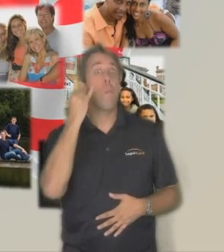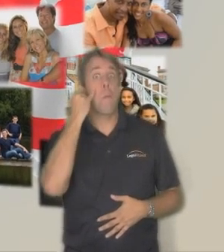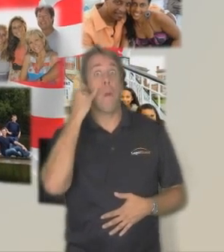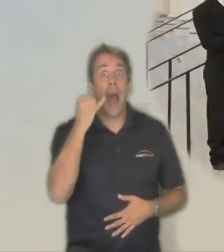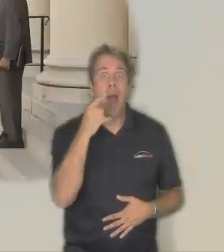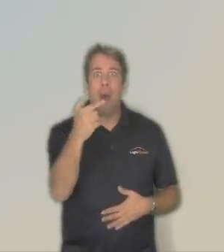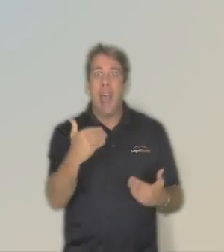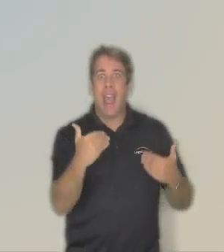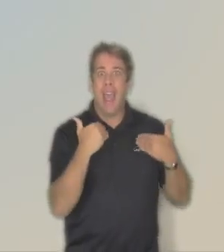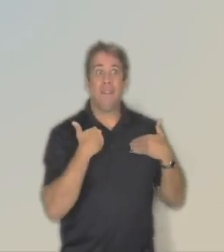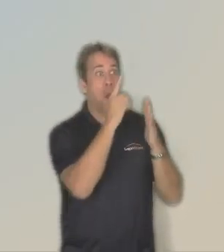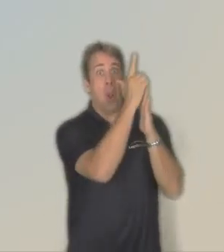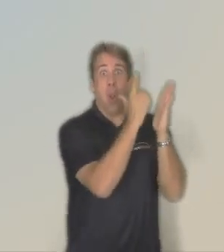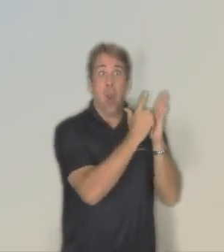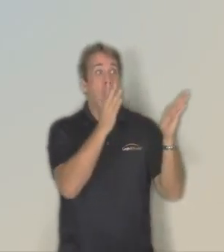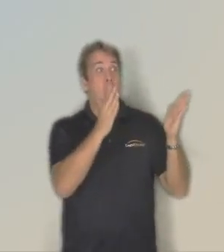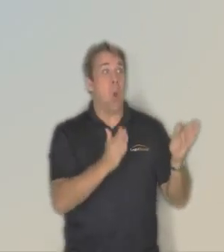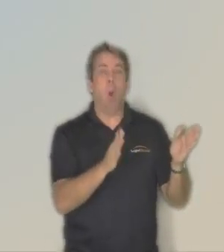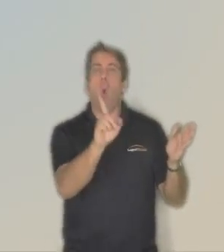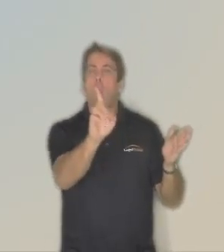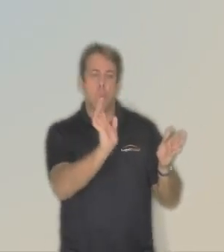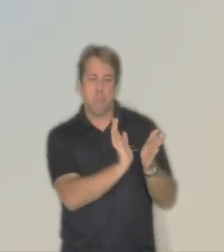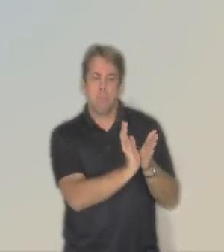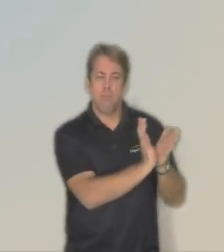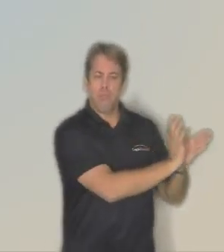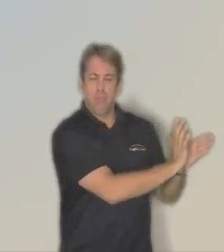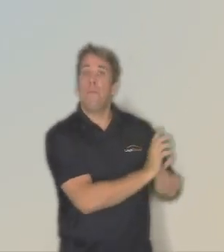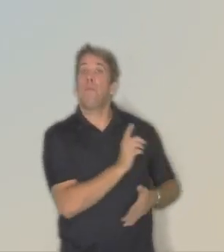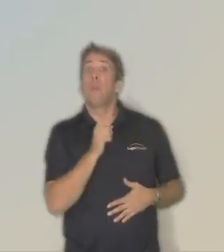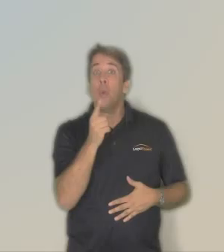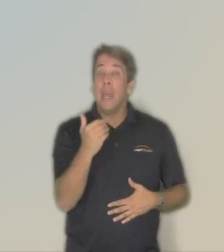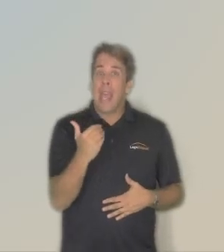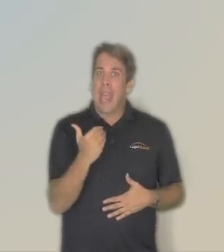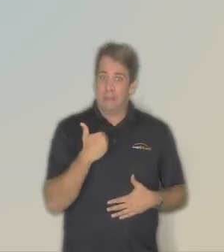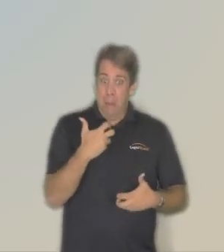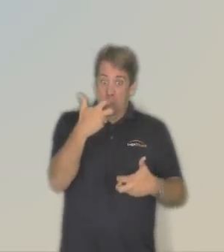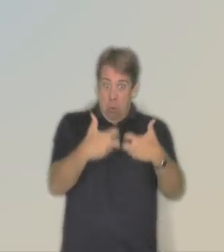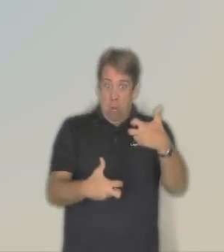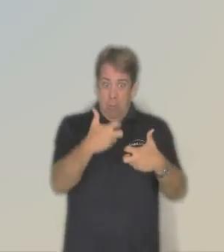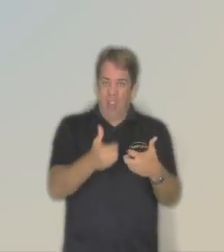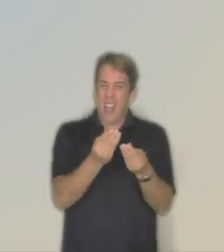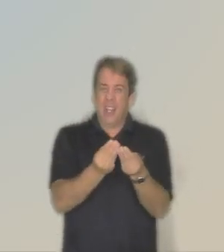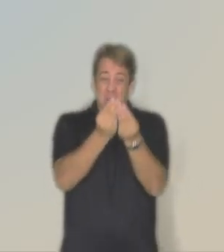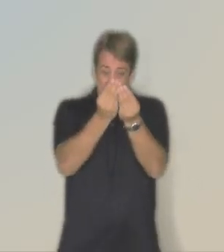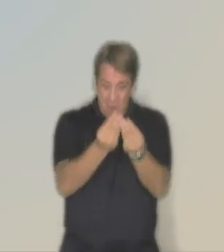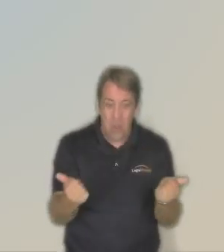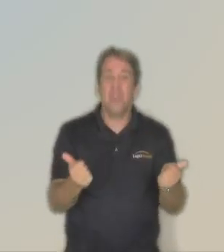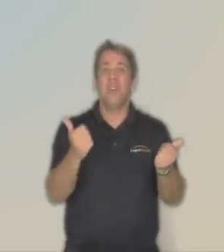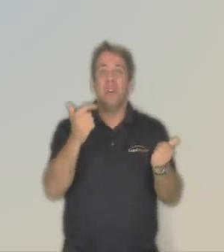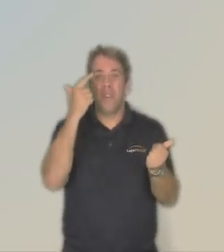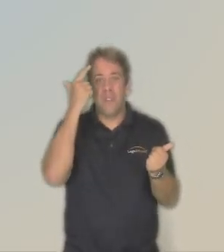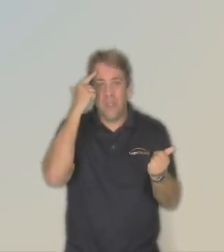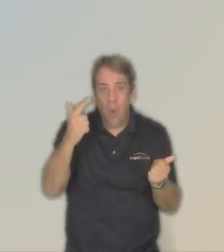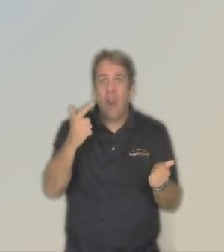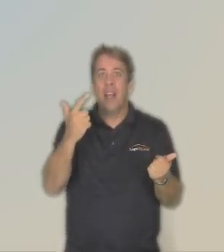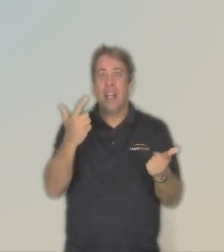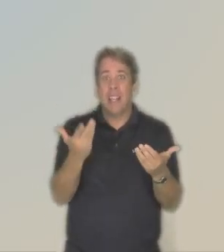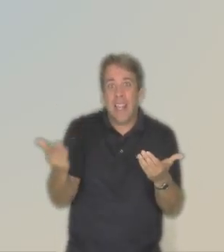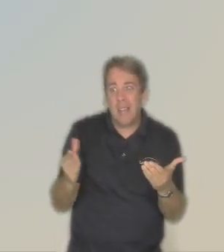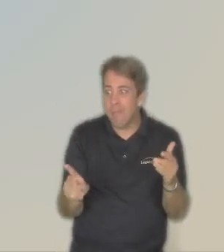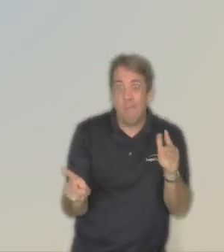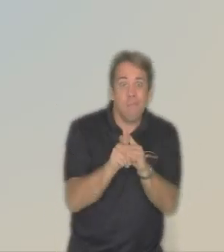So, what if you had access to an attorney? Or better yet, forget the attorney. What if you had a solution for all the little issues